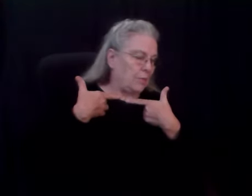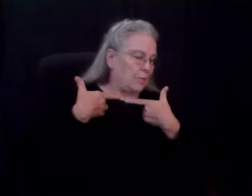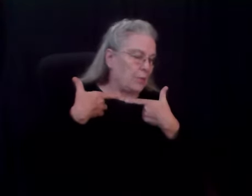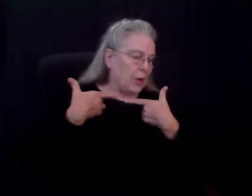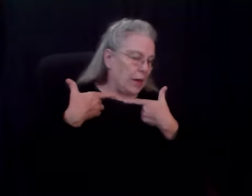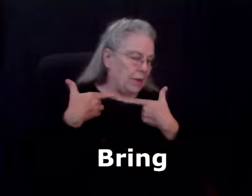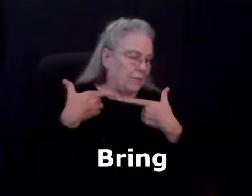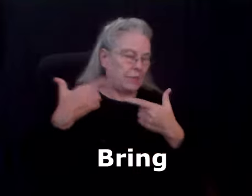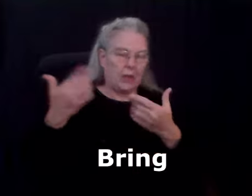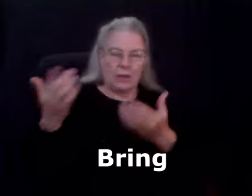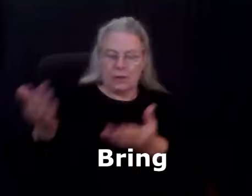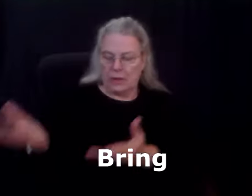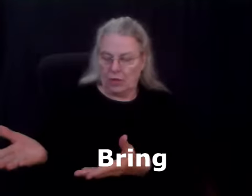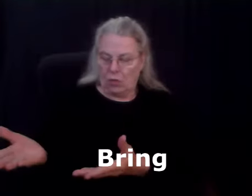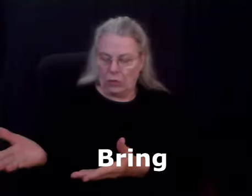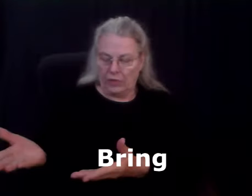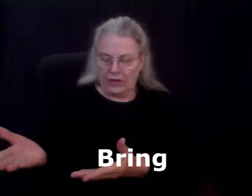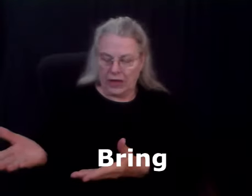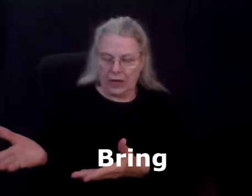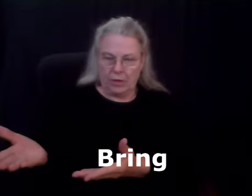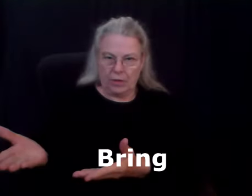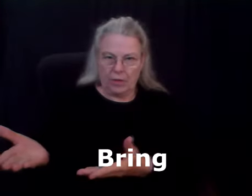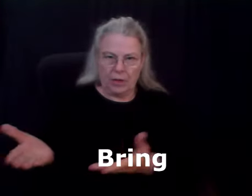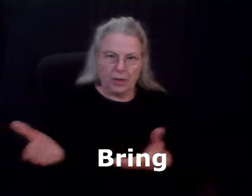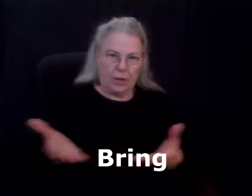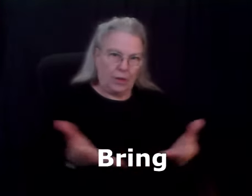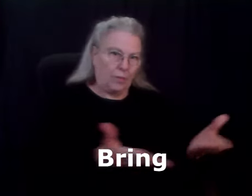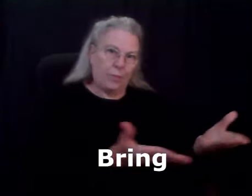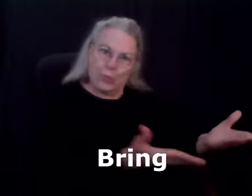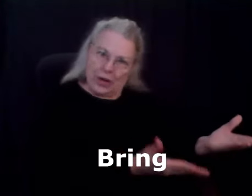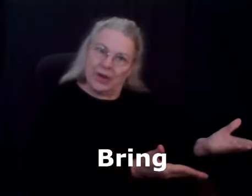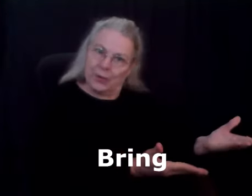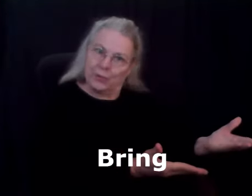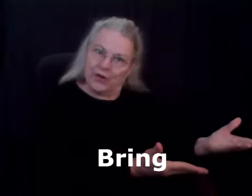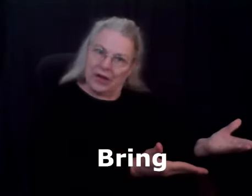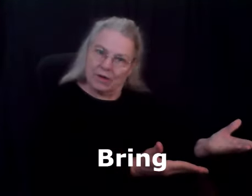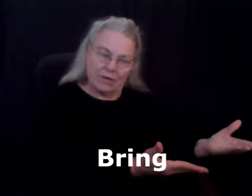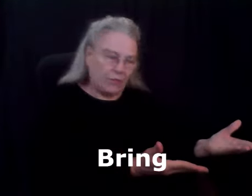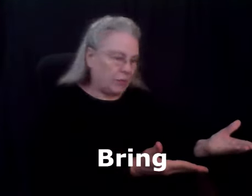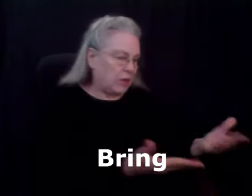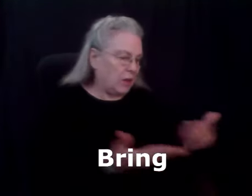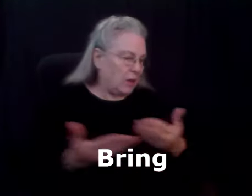Bring. Get a hold of it here, bring it over here.